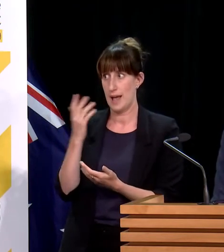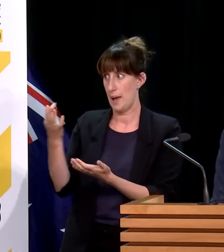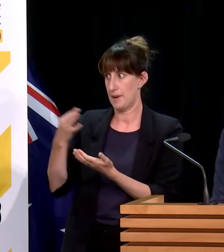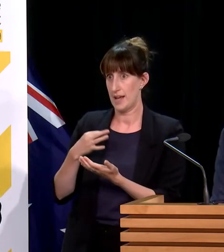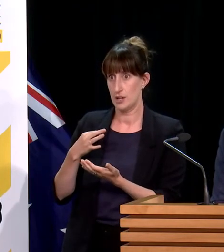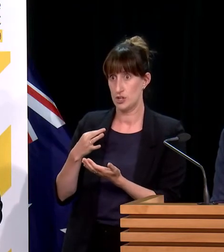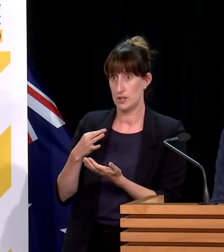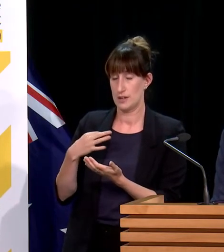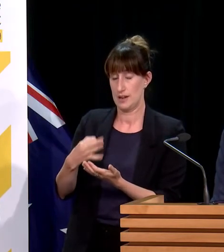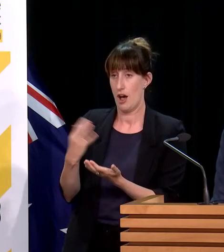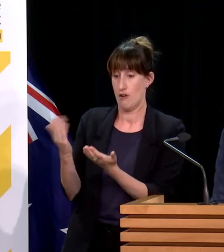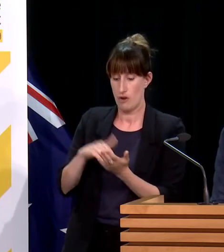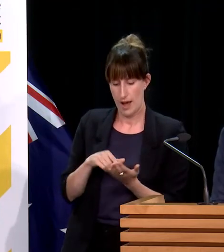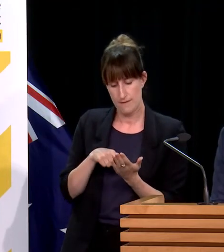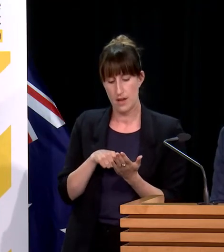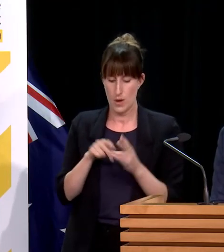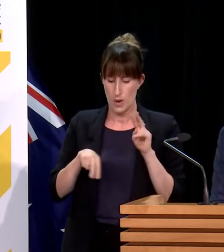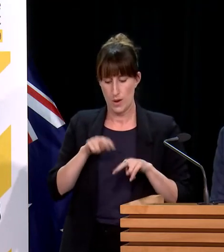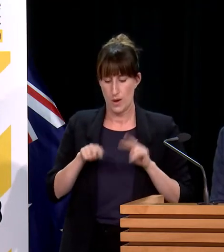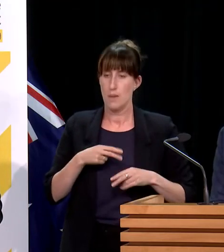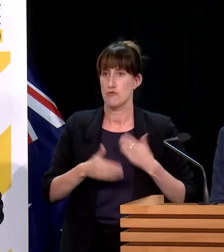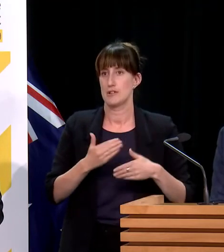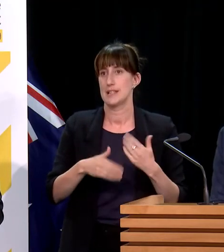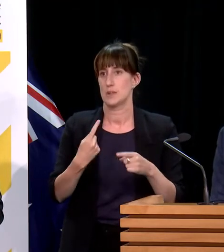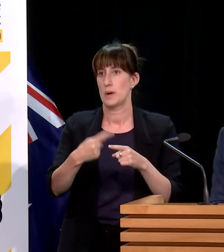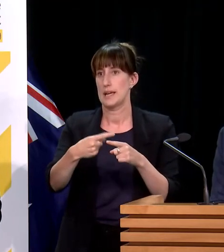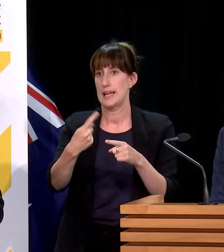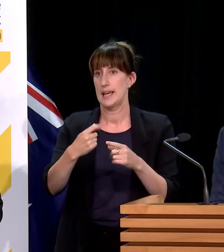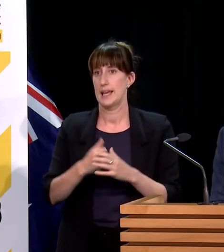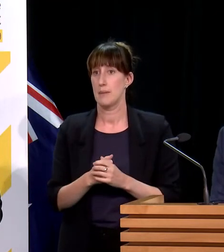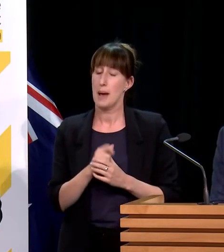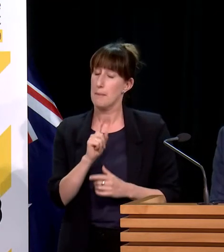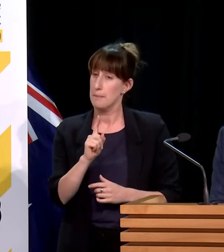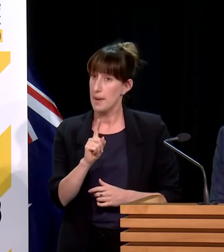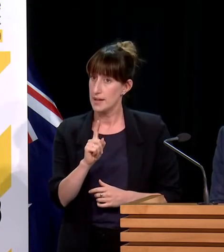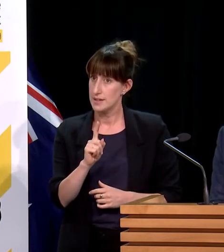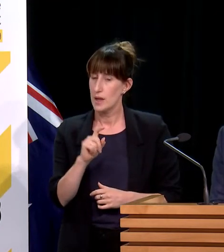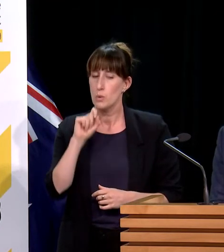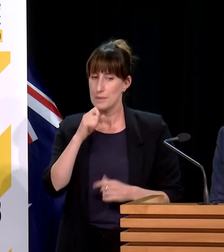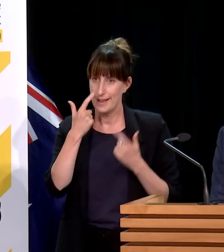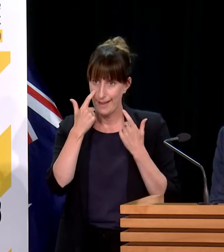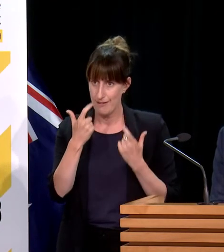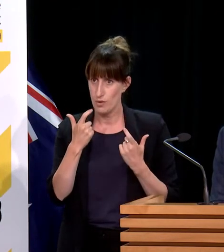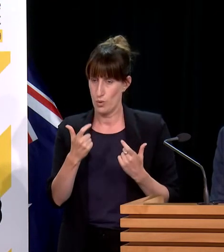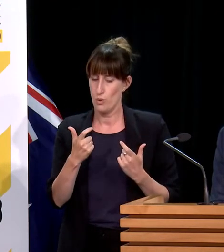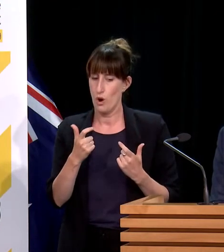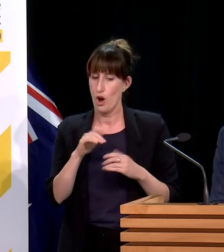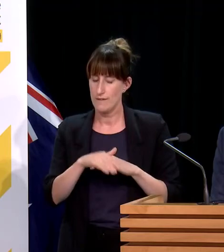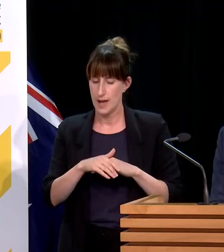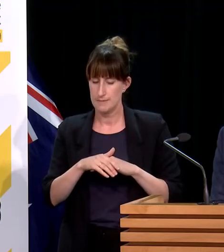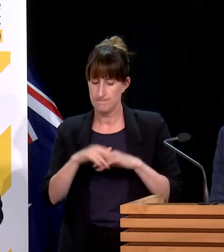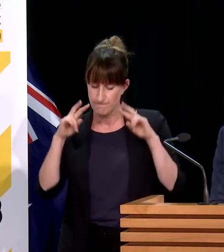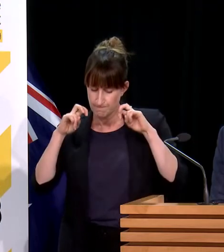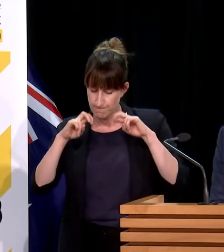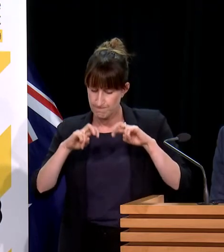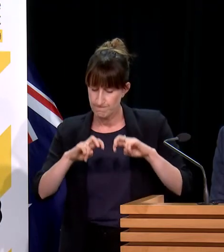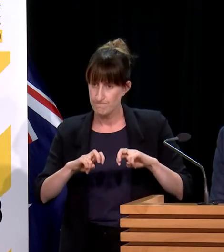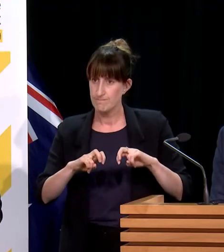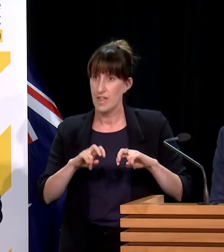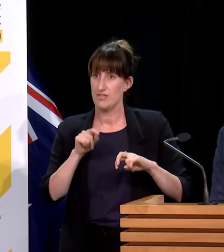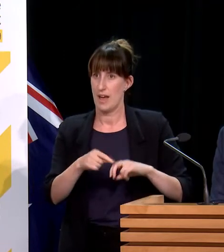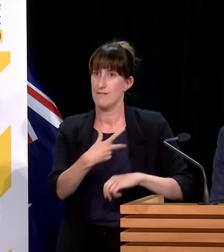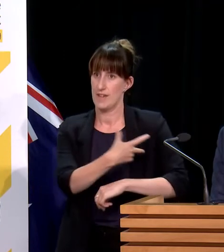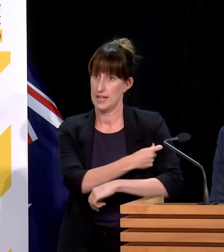do that very thoroughly, though. One of the things that we've been very clear on here in New Zealand is that we are not using an emergency